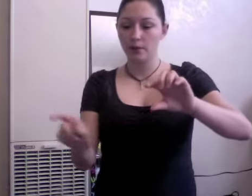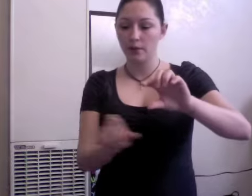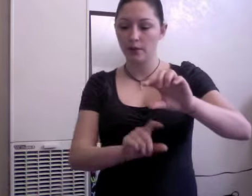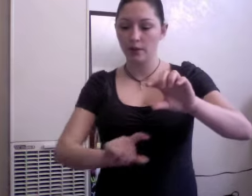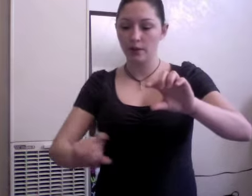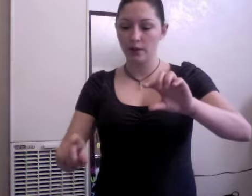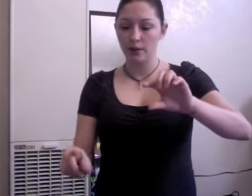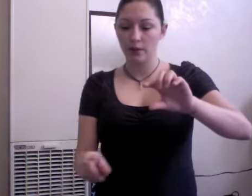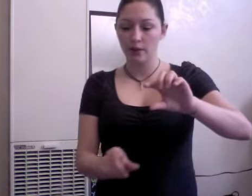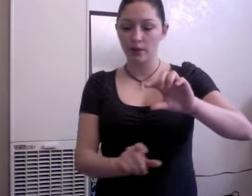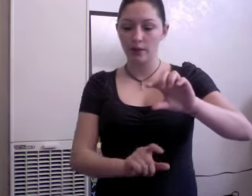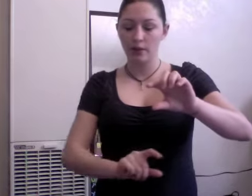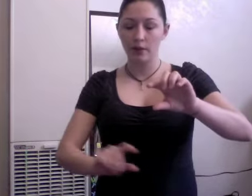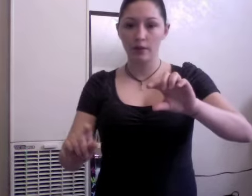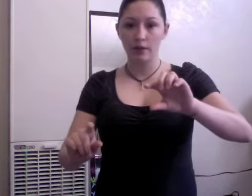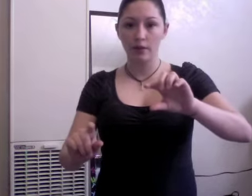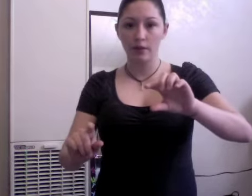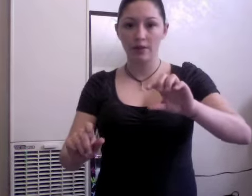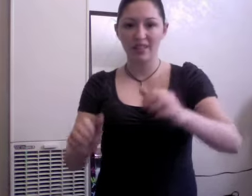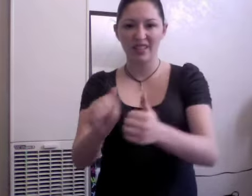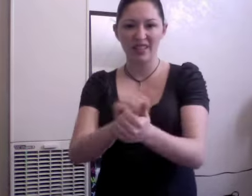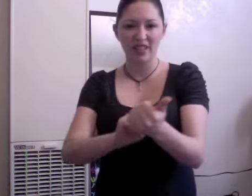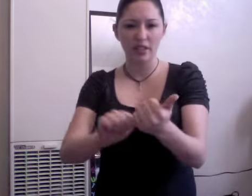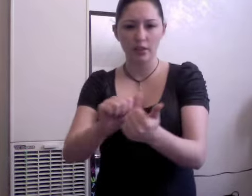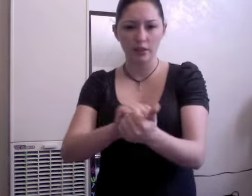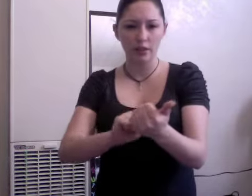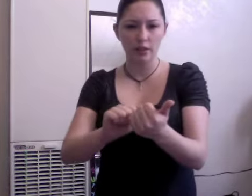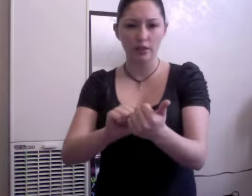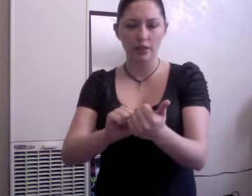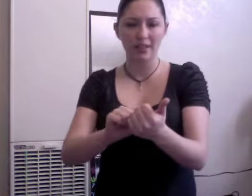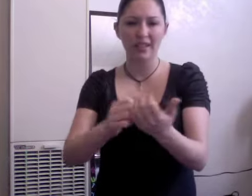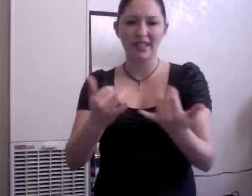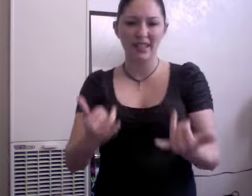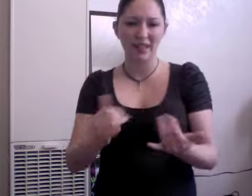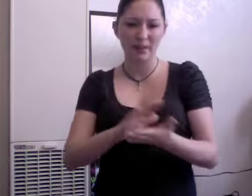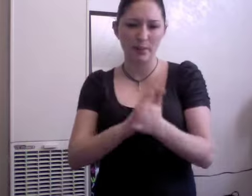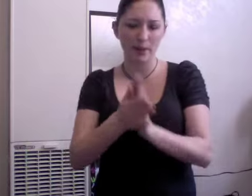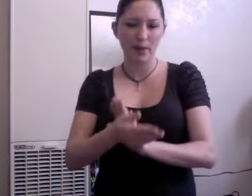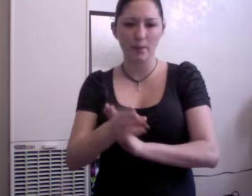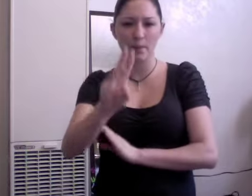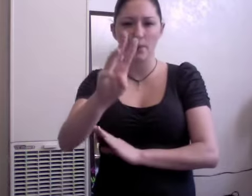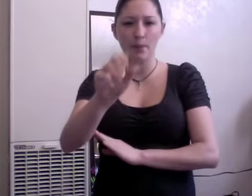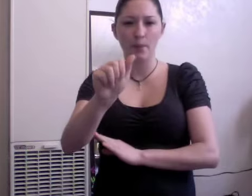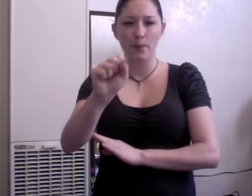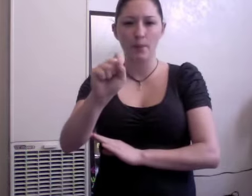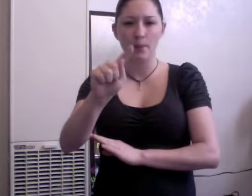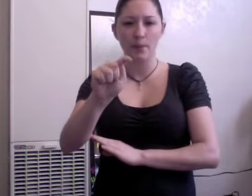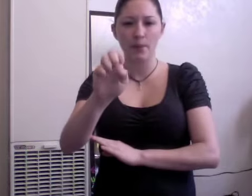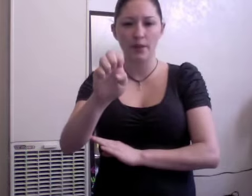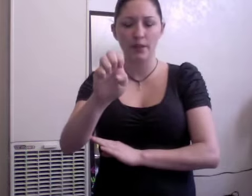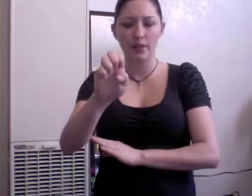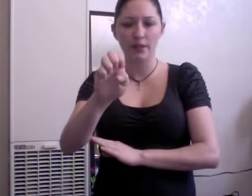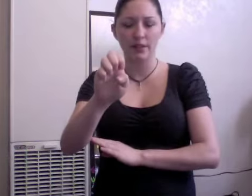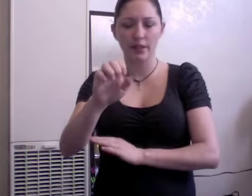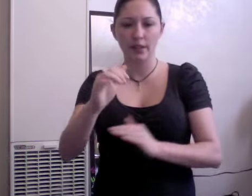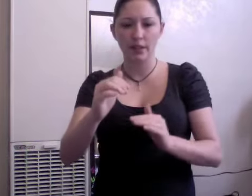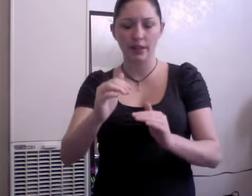digesting food, at this point really it's mostly wastes, continues on into the large intestine. Your colon is